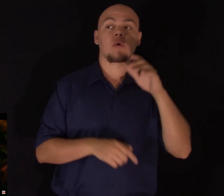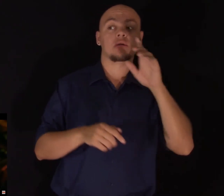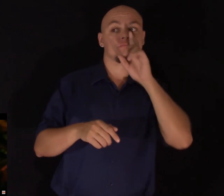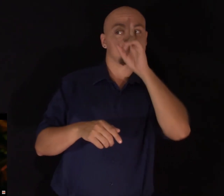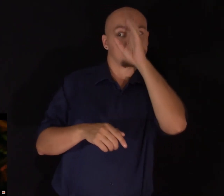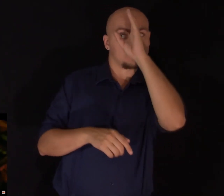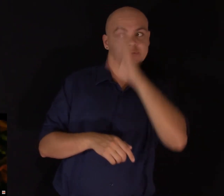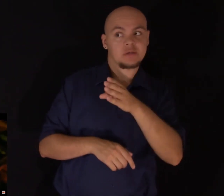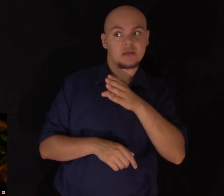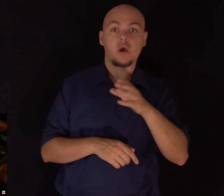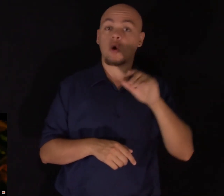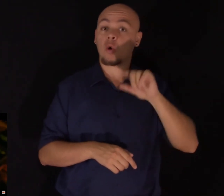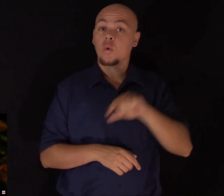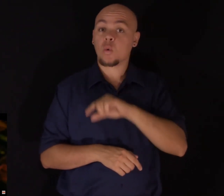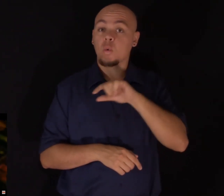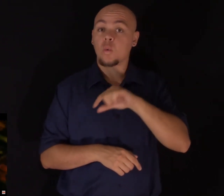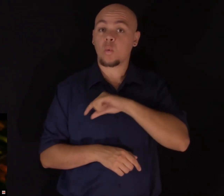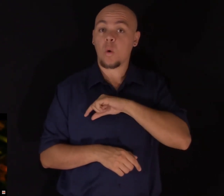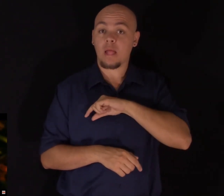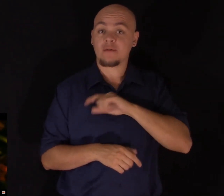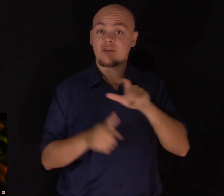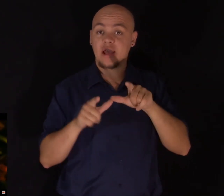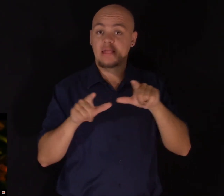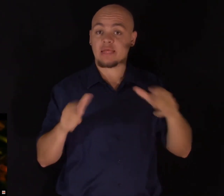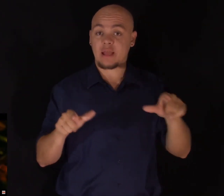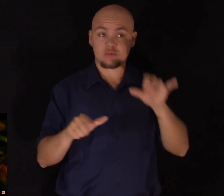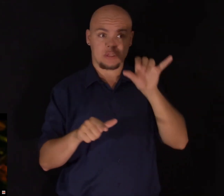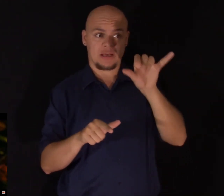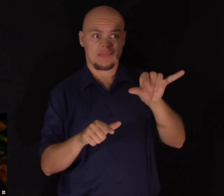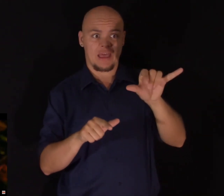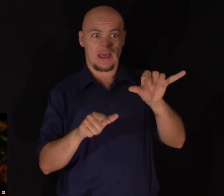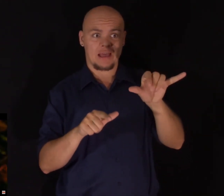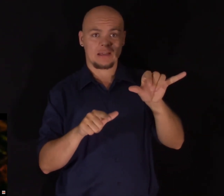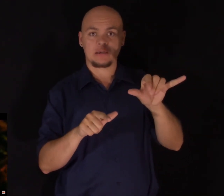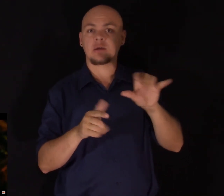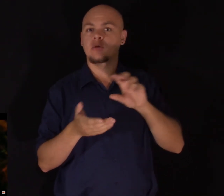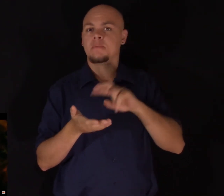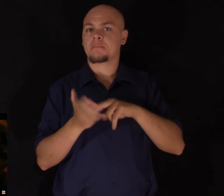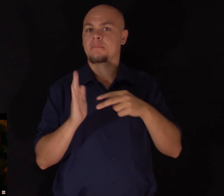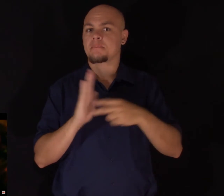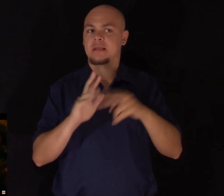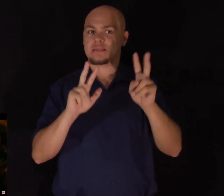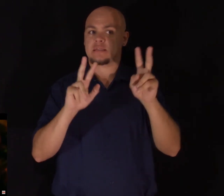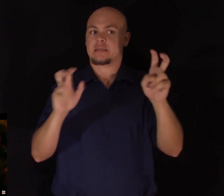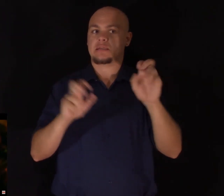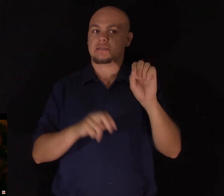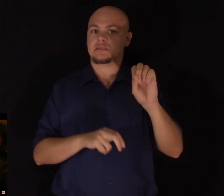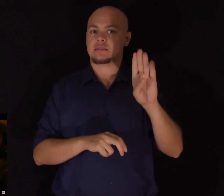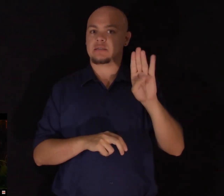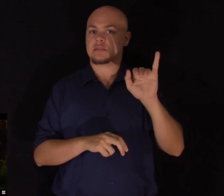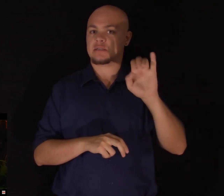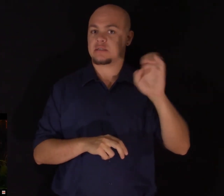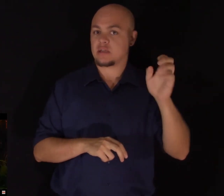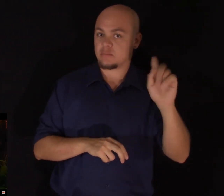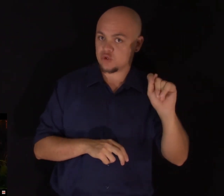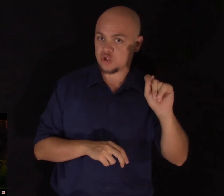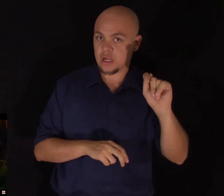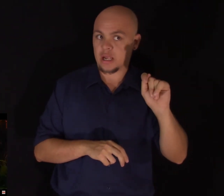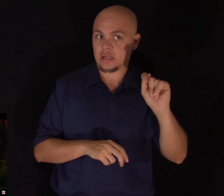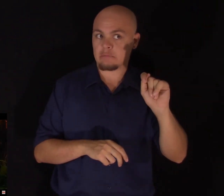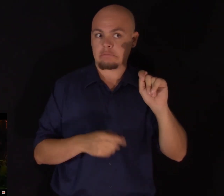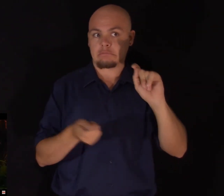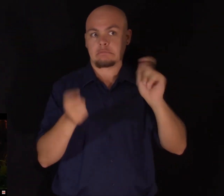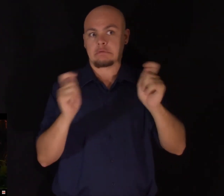that qualifying language, as it's called, qualifying language like that, further discredits the subject. Now, if he had repeated the question in